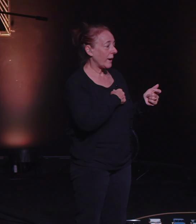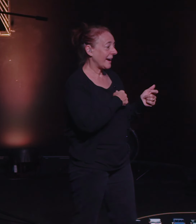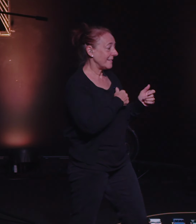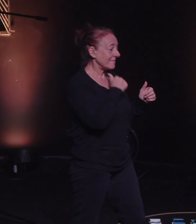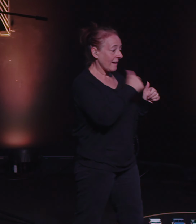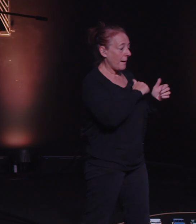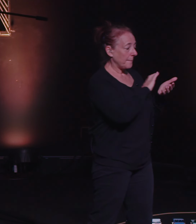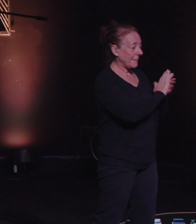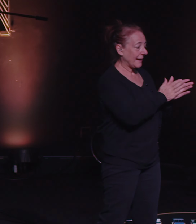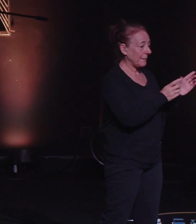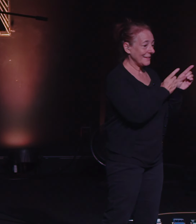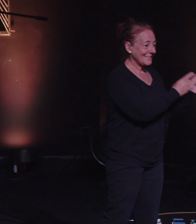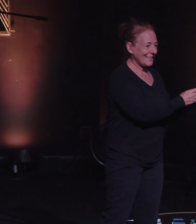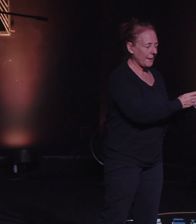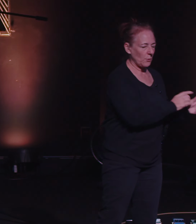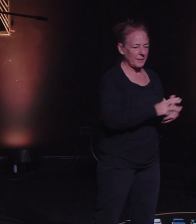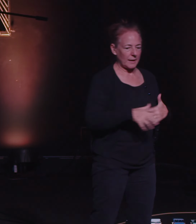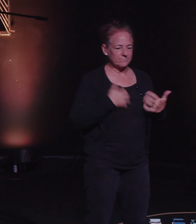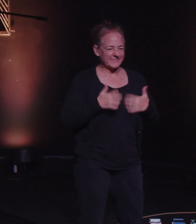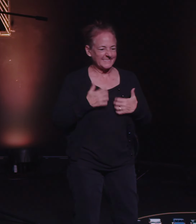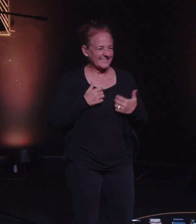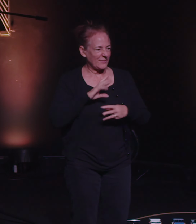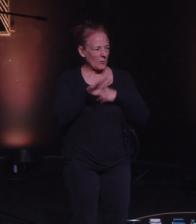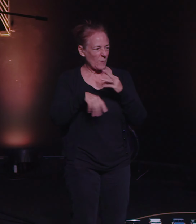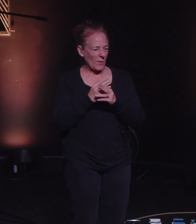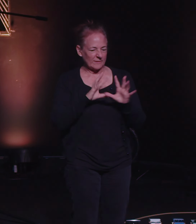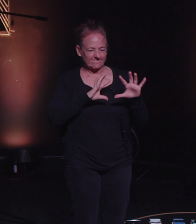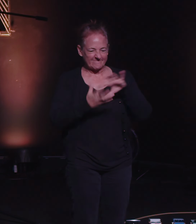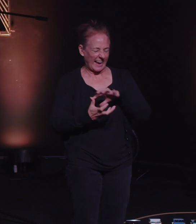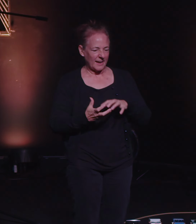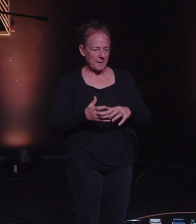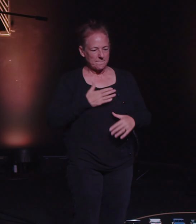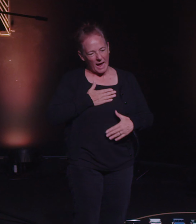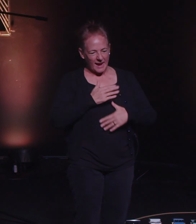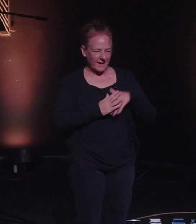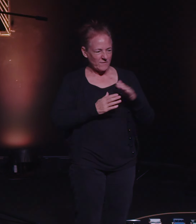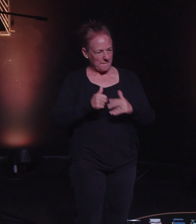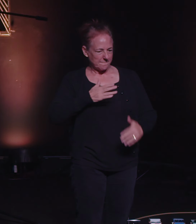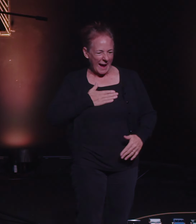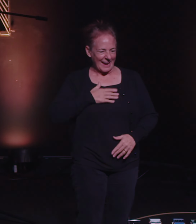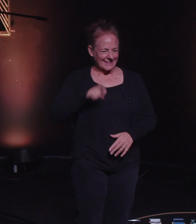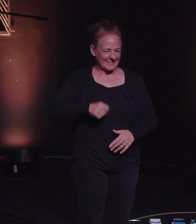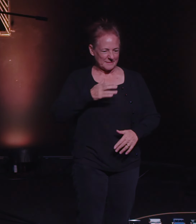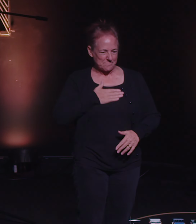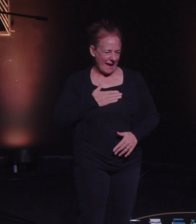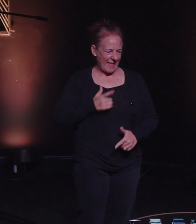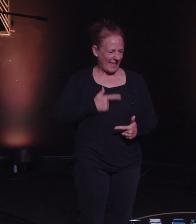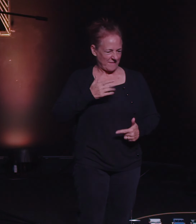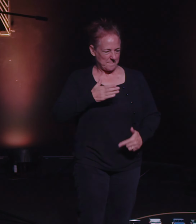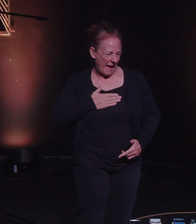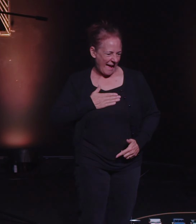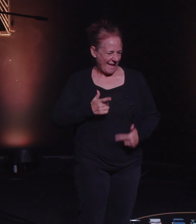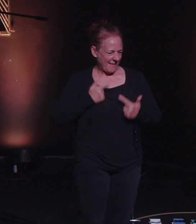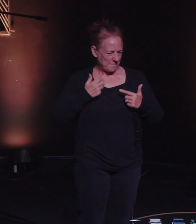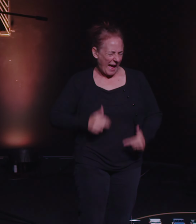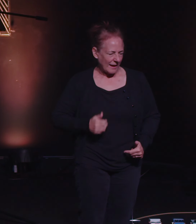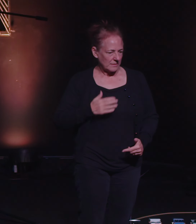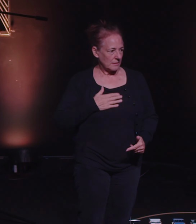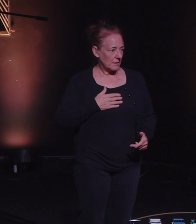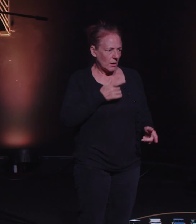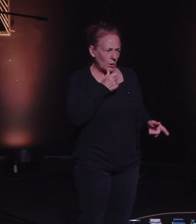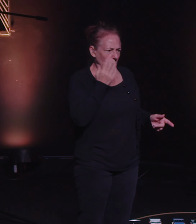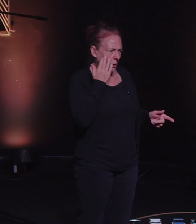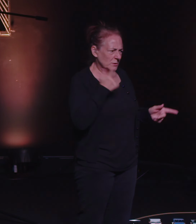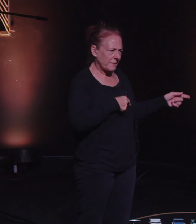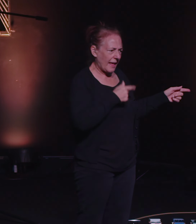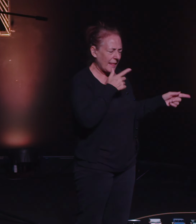lose flavor and care so much more about my comfort and my needs and all those things and care so little. Who knows what that lady